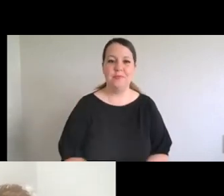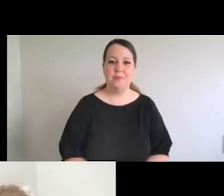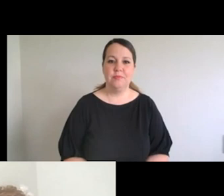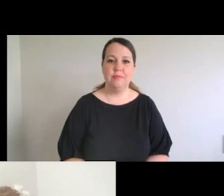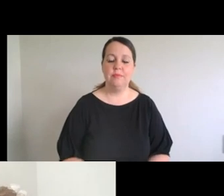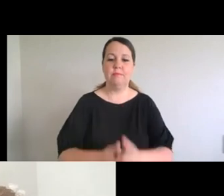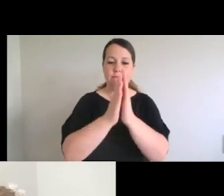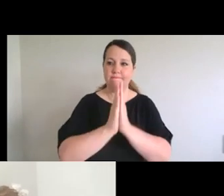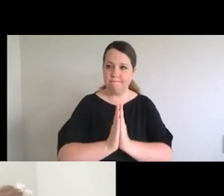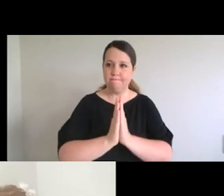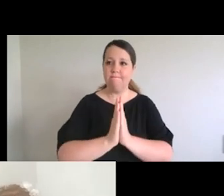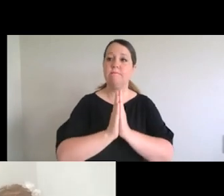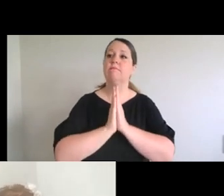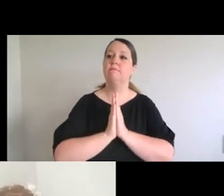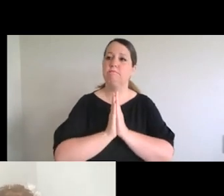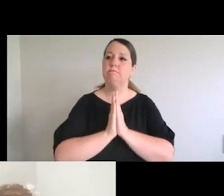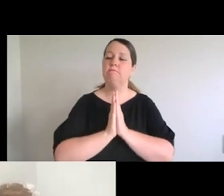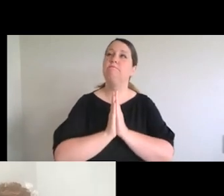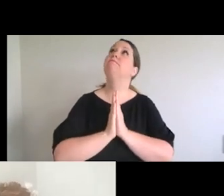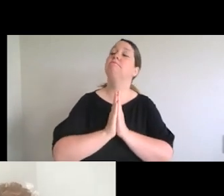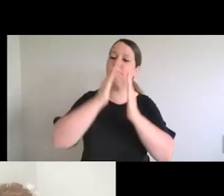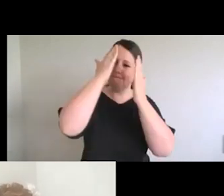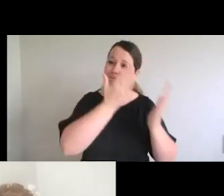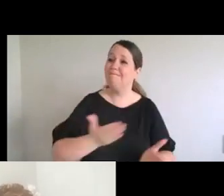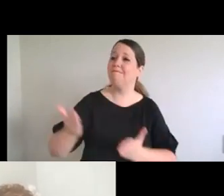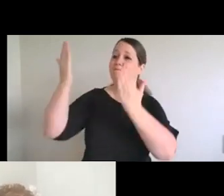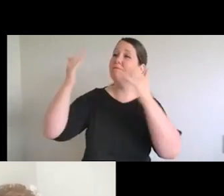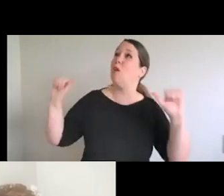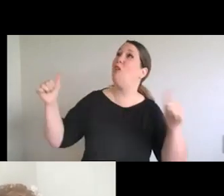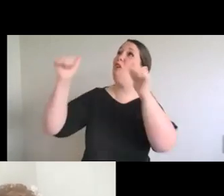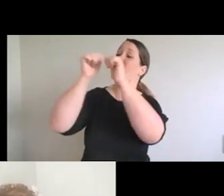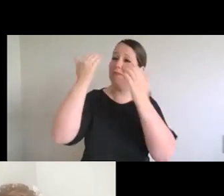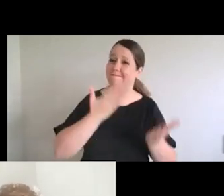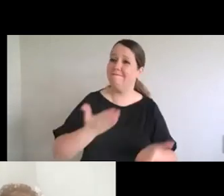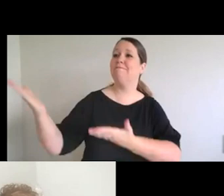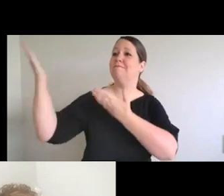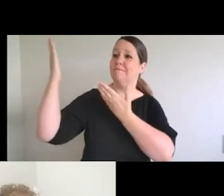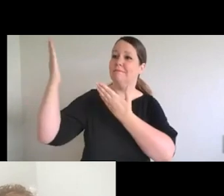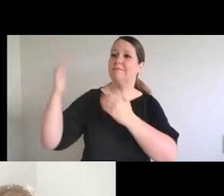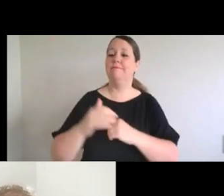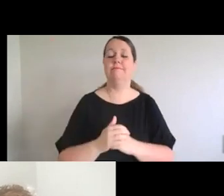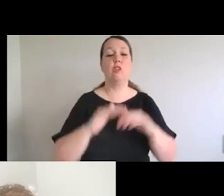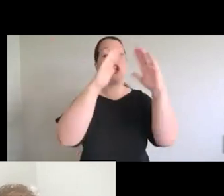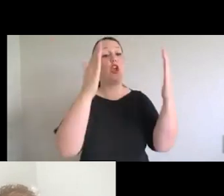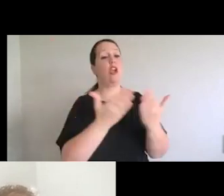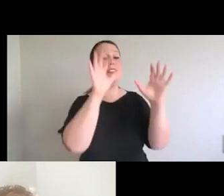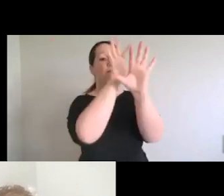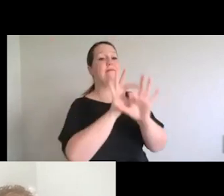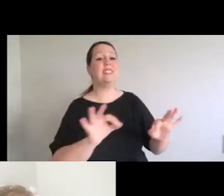E hōnoro, he karoria, he tātua. He waungarongo ki te whenua, he whakaaro pai ki ngā tangata